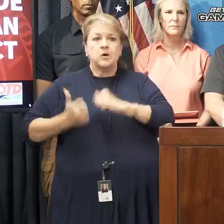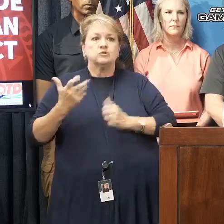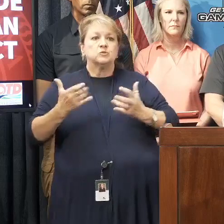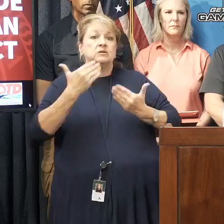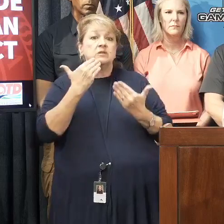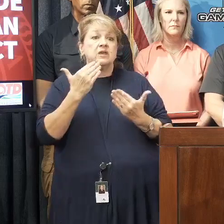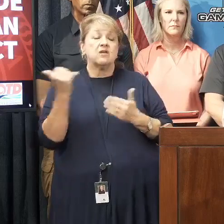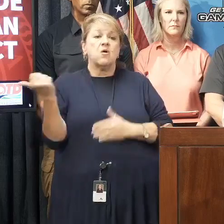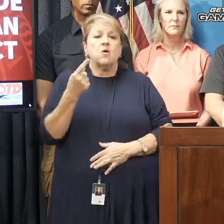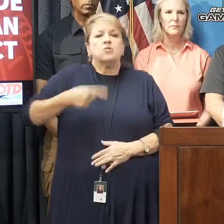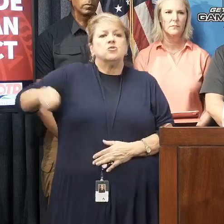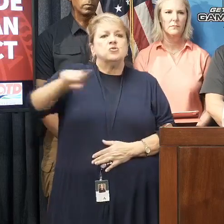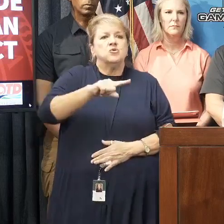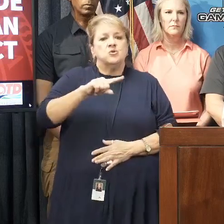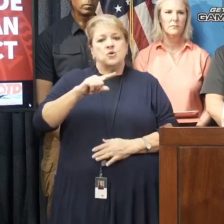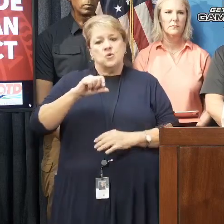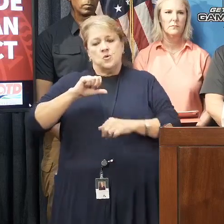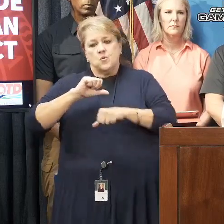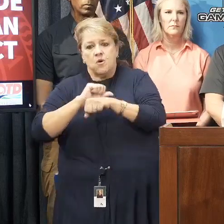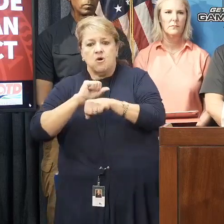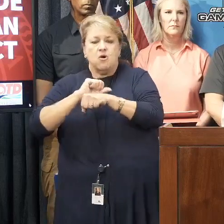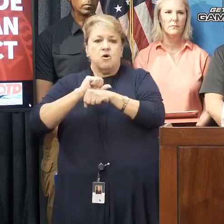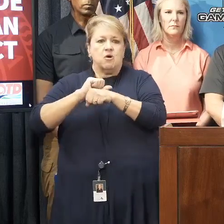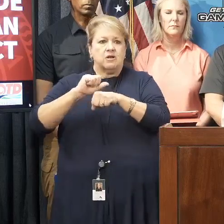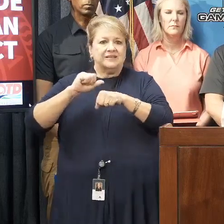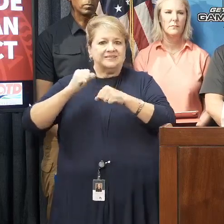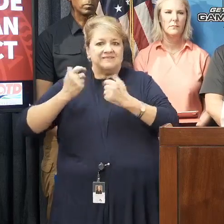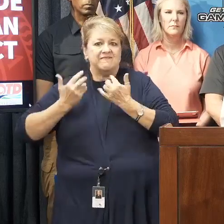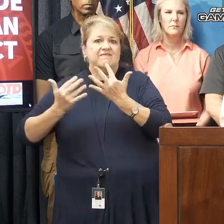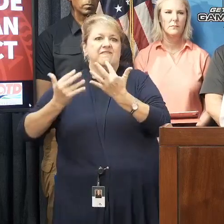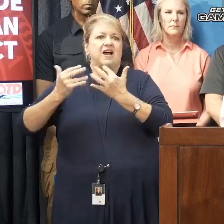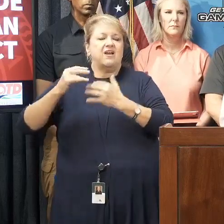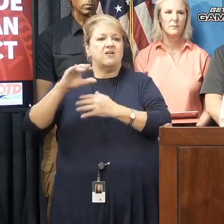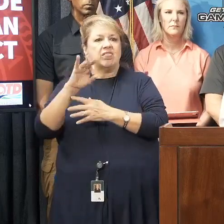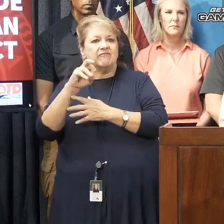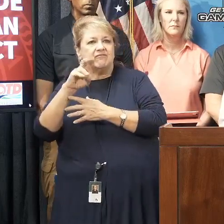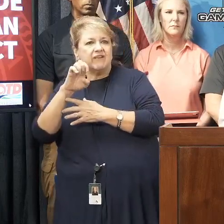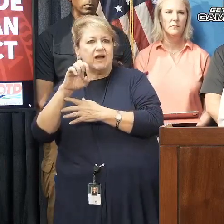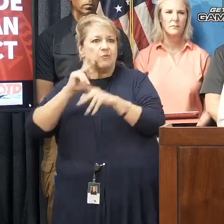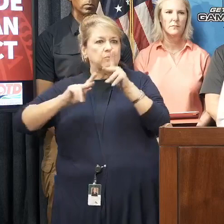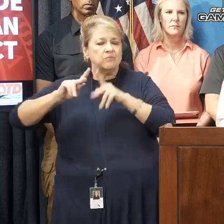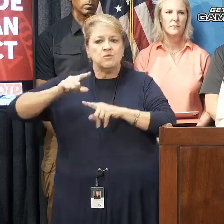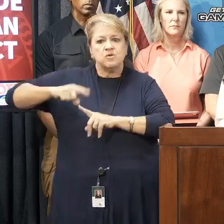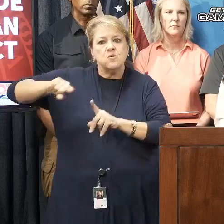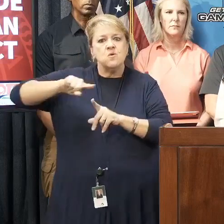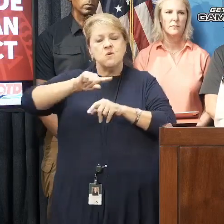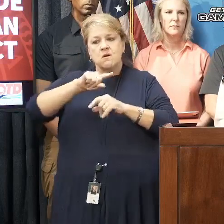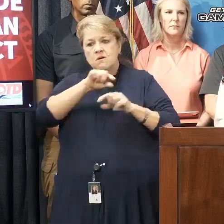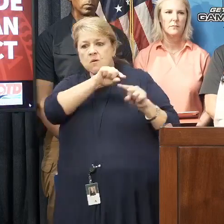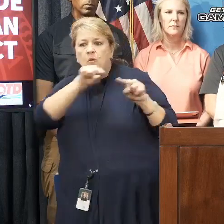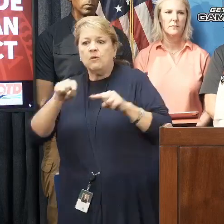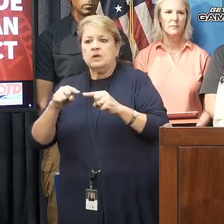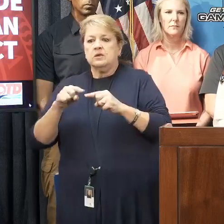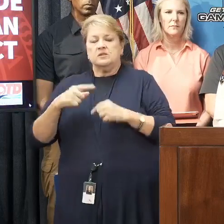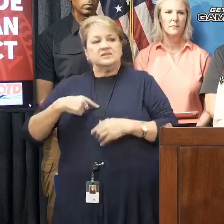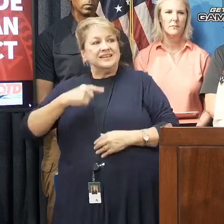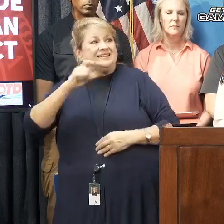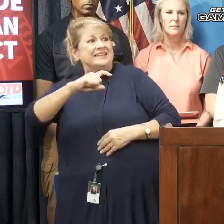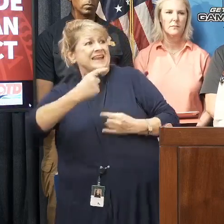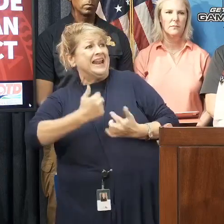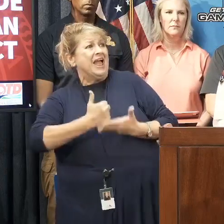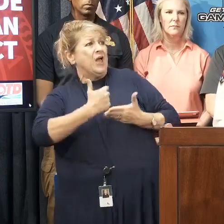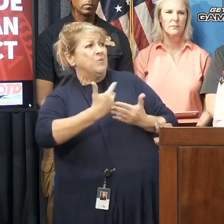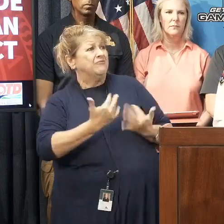every firefighter that has continued to answer calls to protect their communities from these devastating